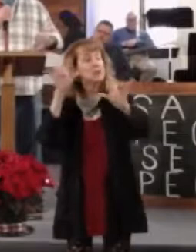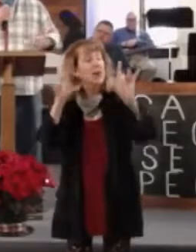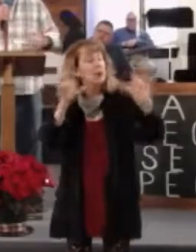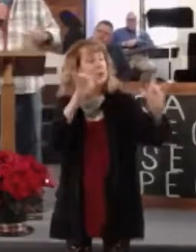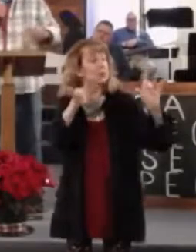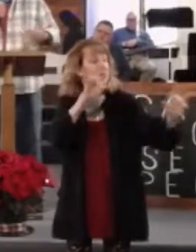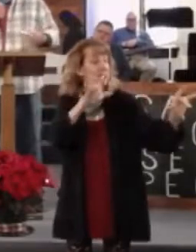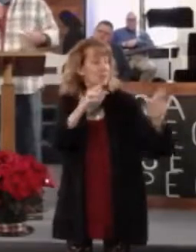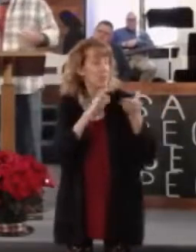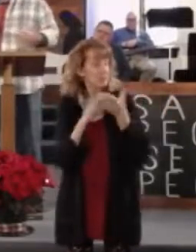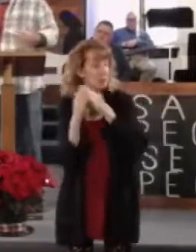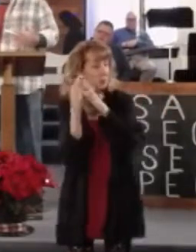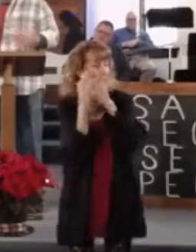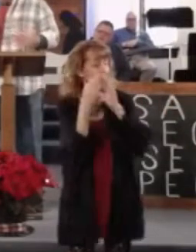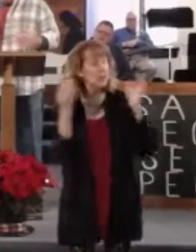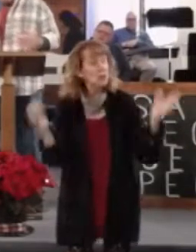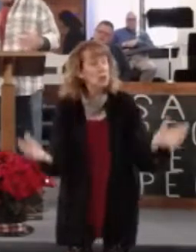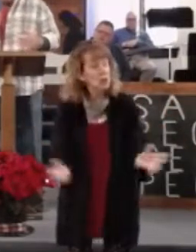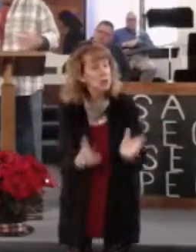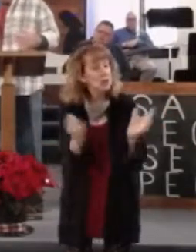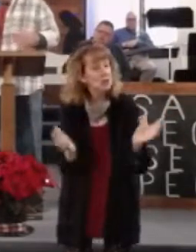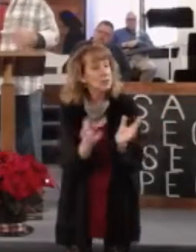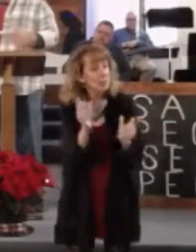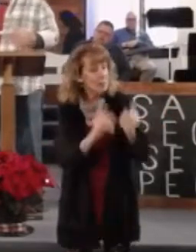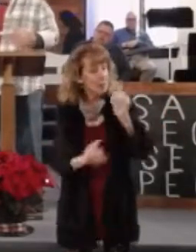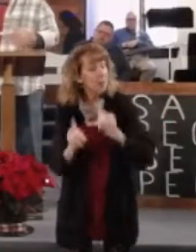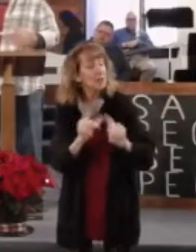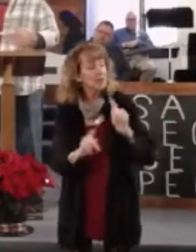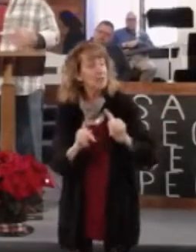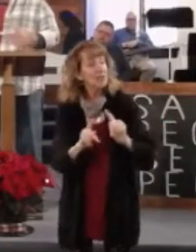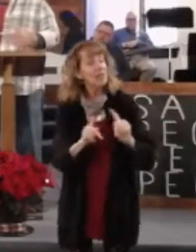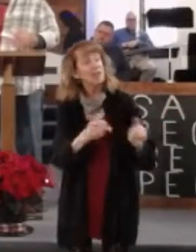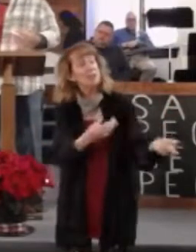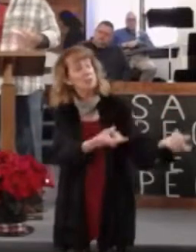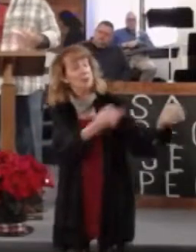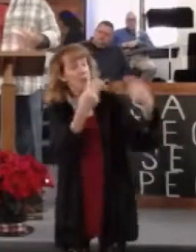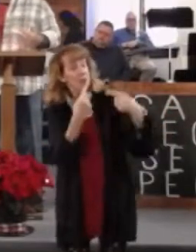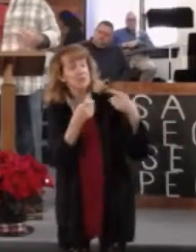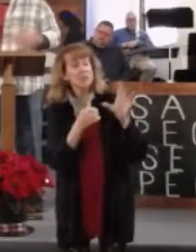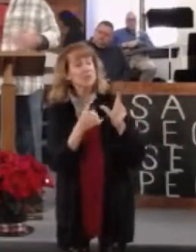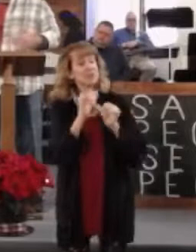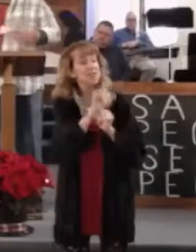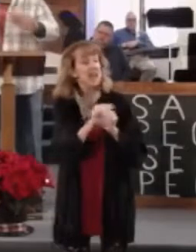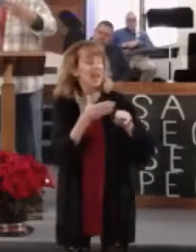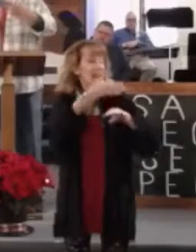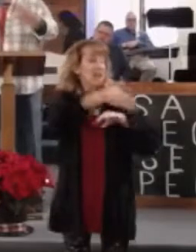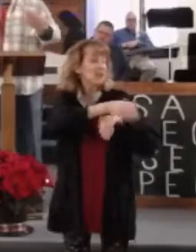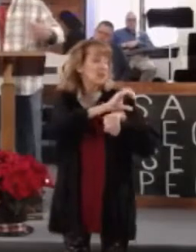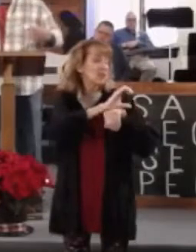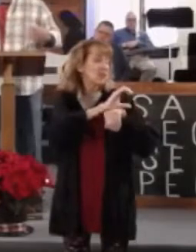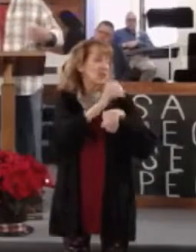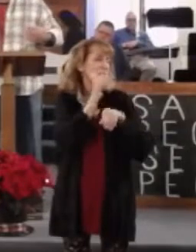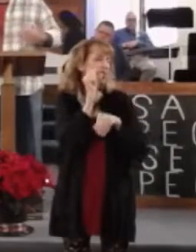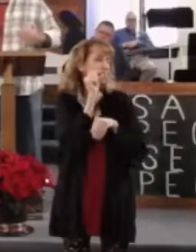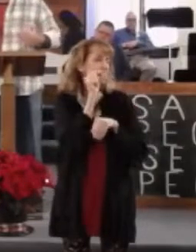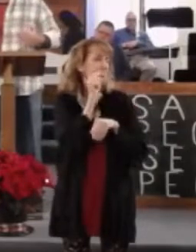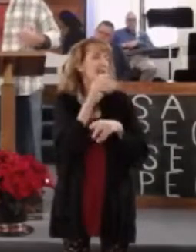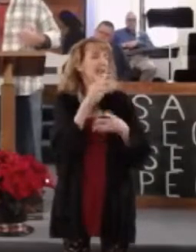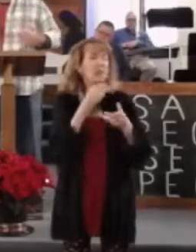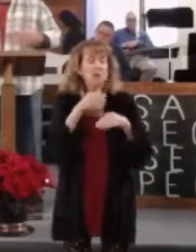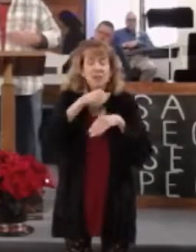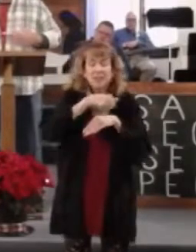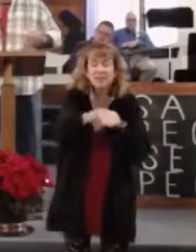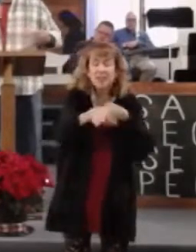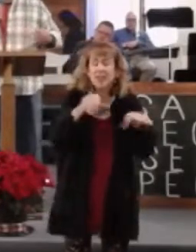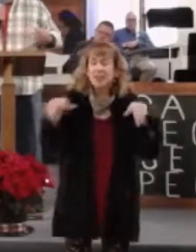reach out to, that you want to send an encouraging message to. And that's kind of what that ministry for. And on their first round, I received a